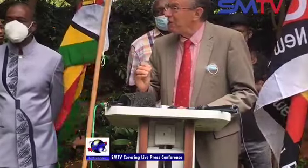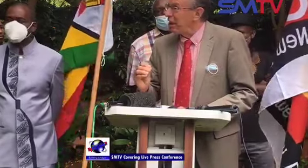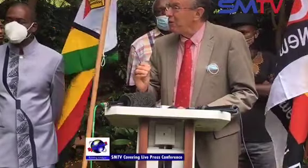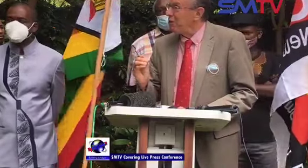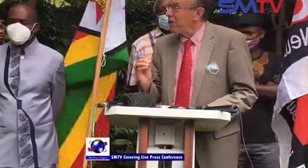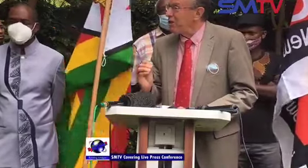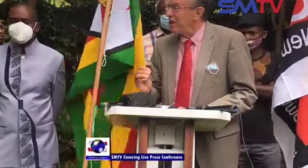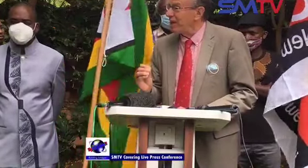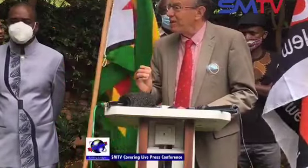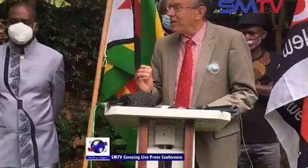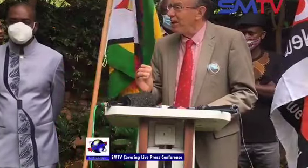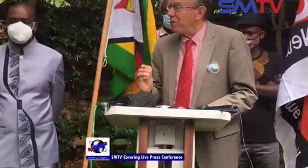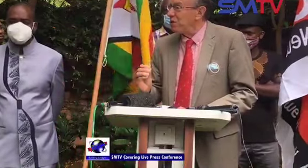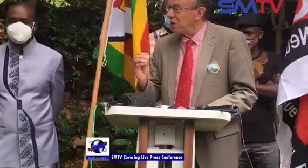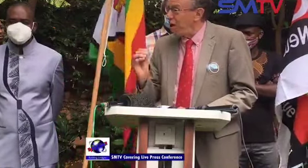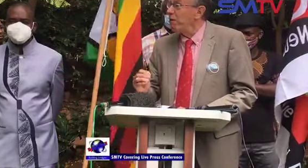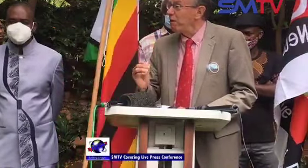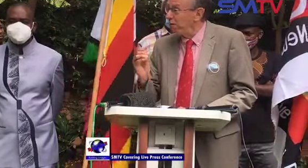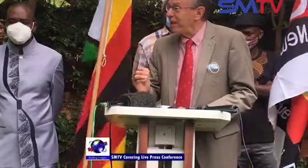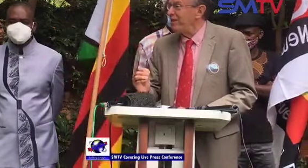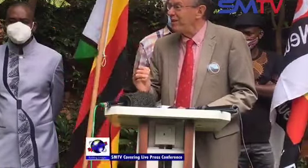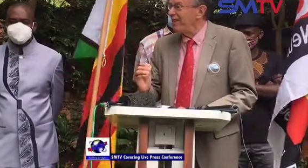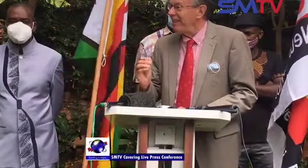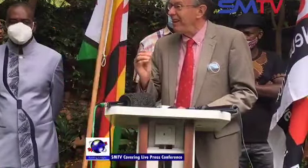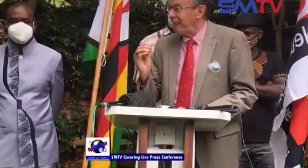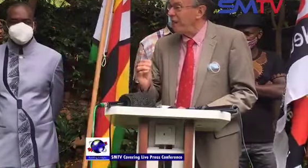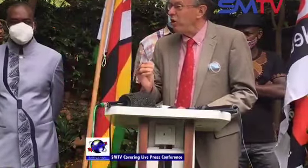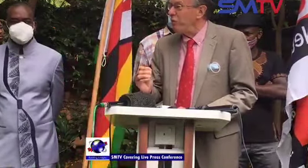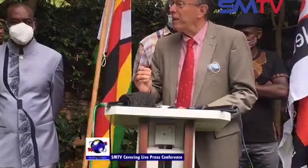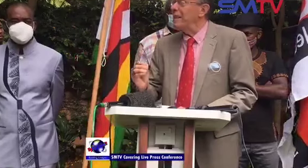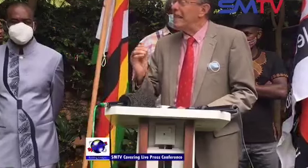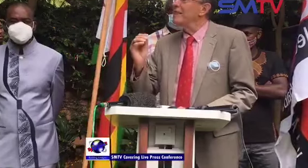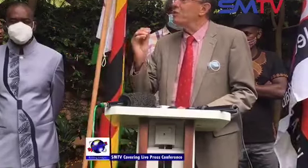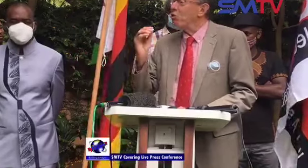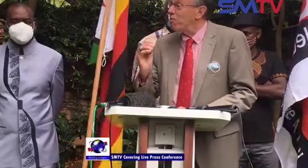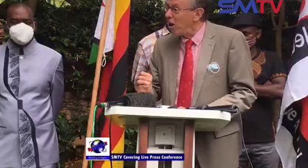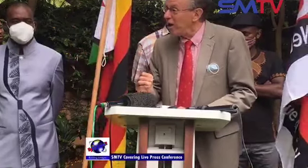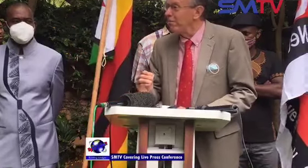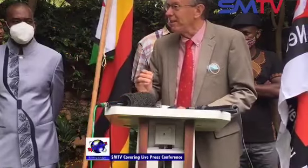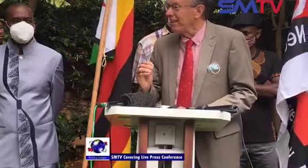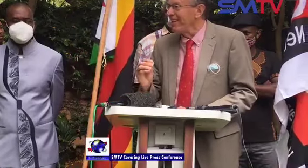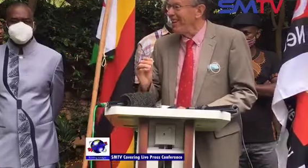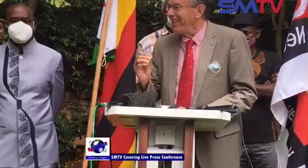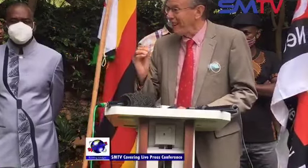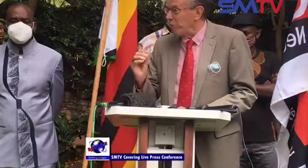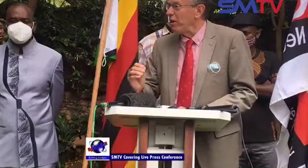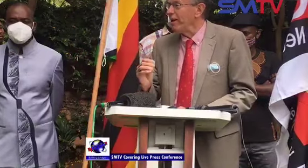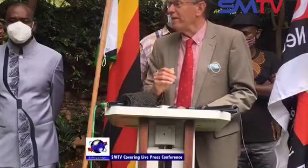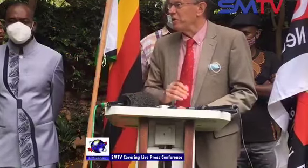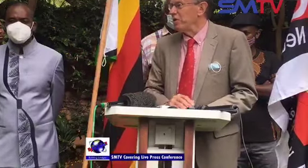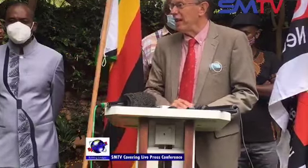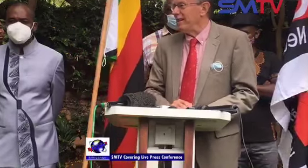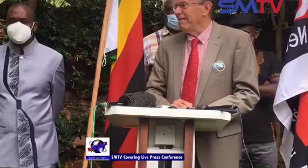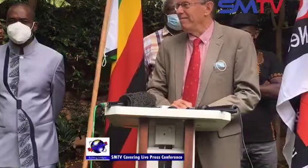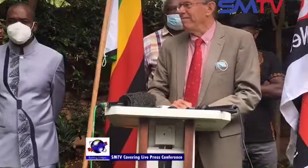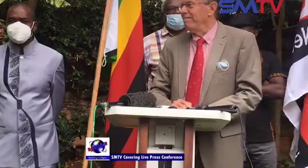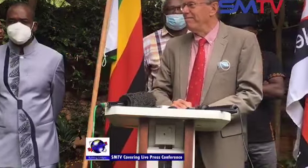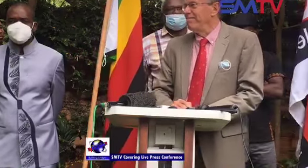me tell you, in the context of this COVID-afflicted economy, it is remarkable that we are in this